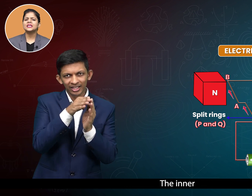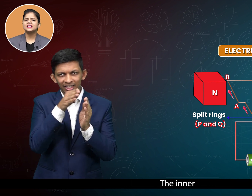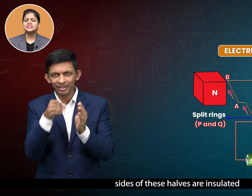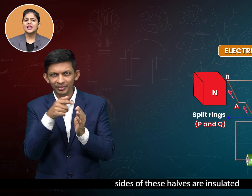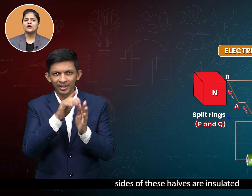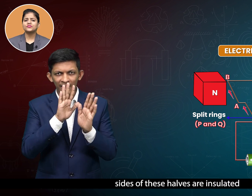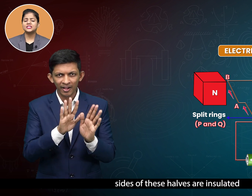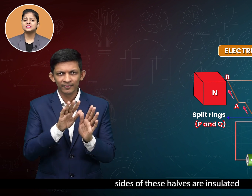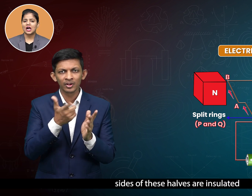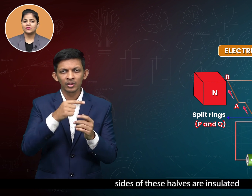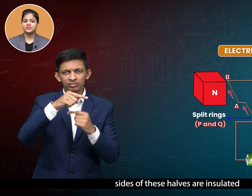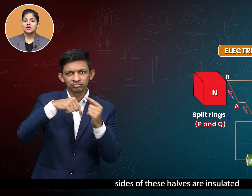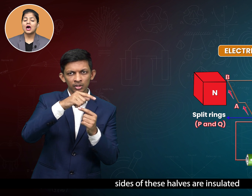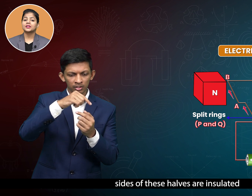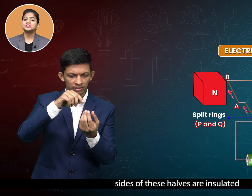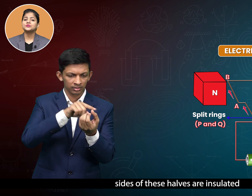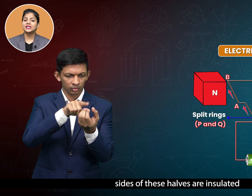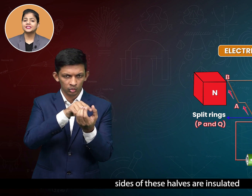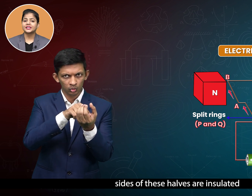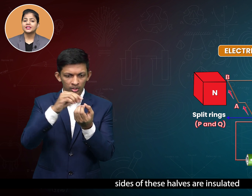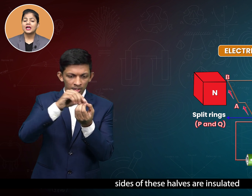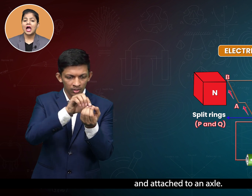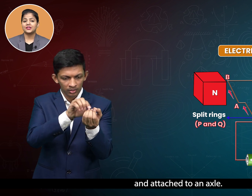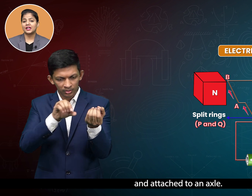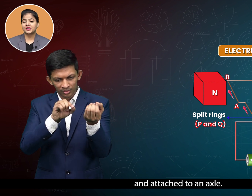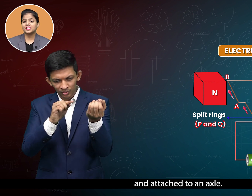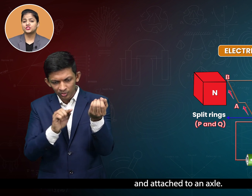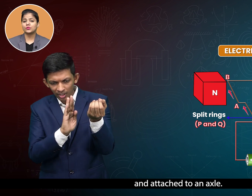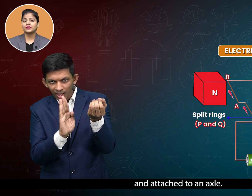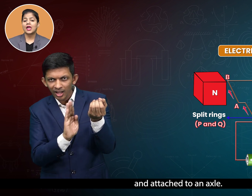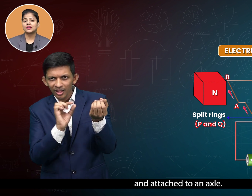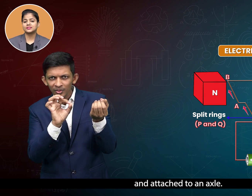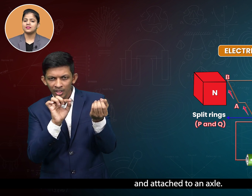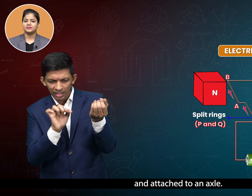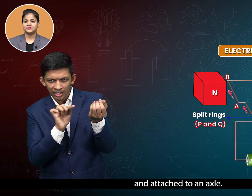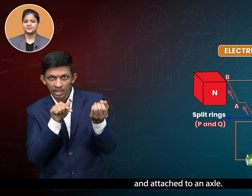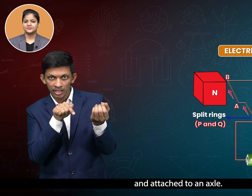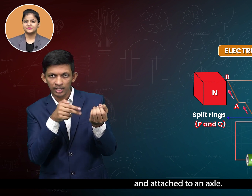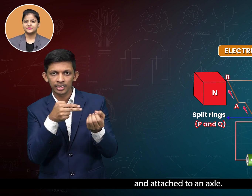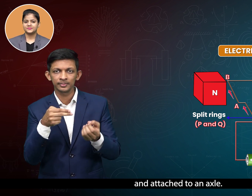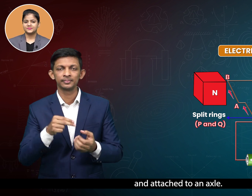The inner side of these halves are insulated and attached to an axle.